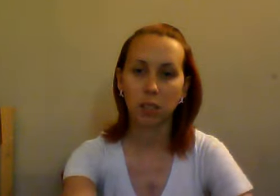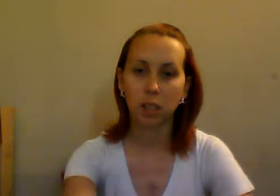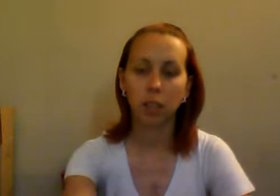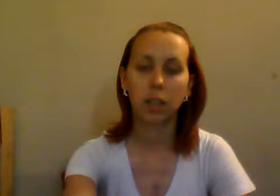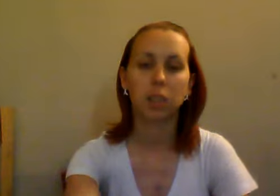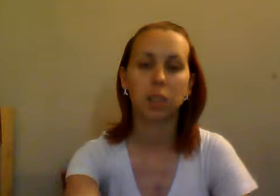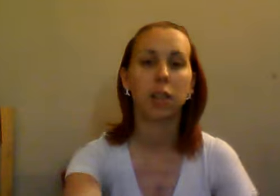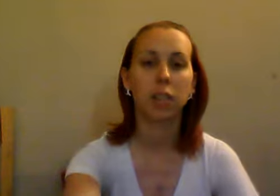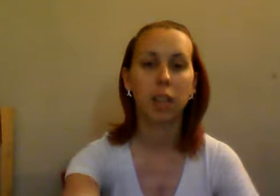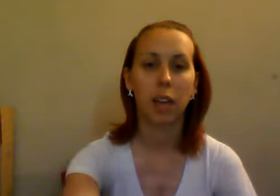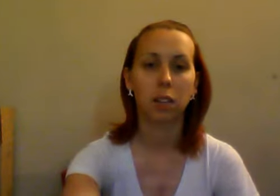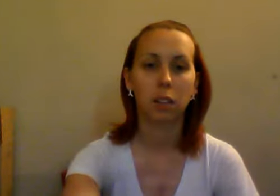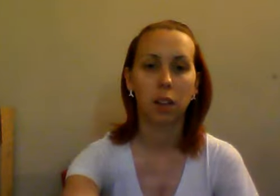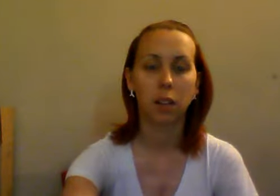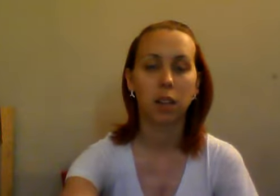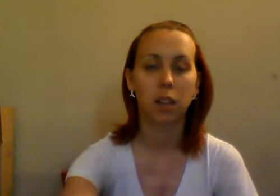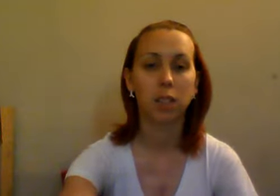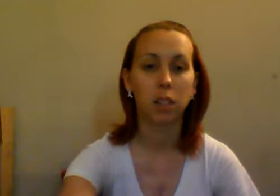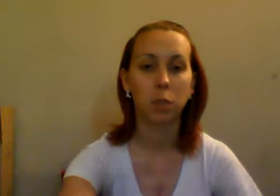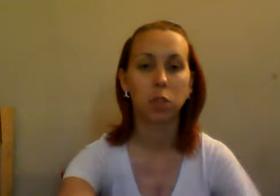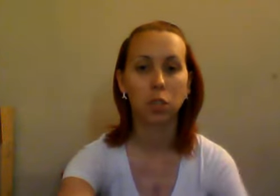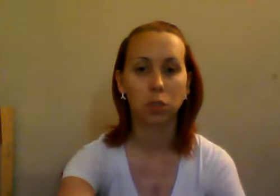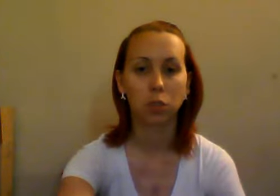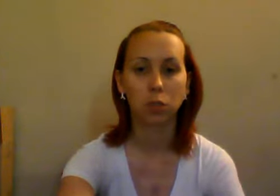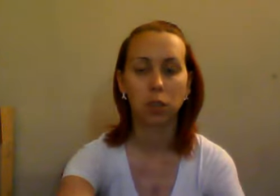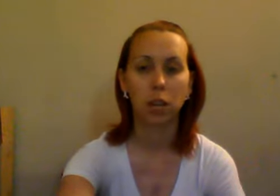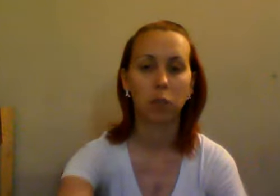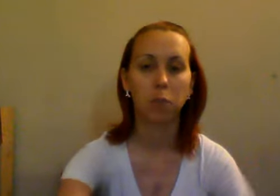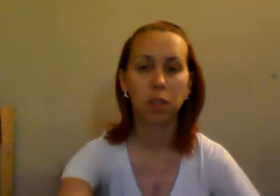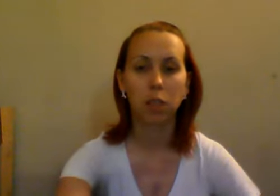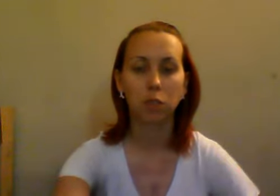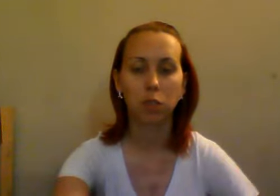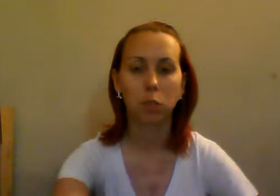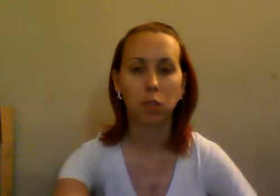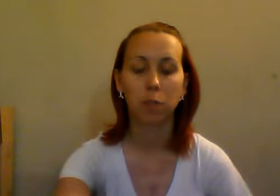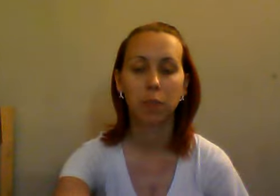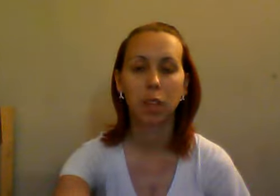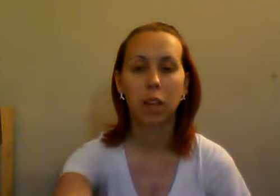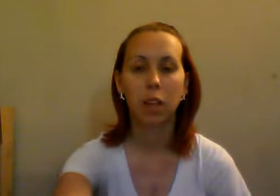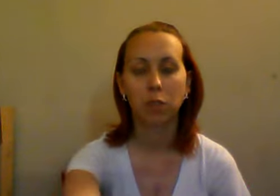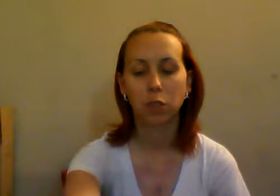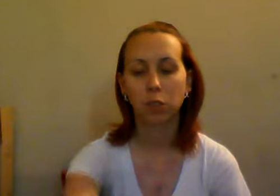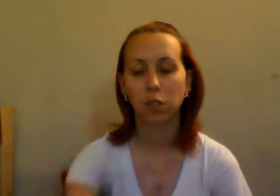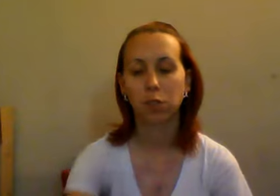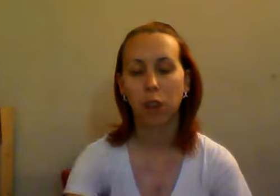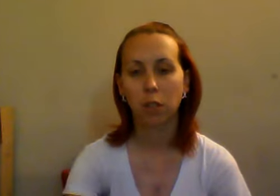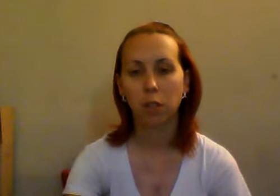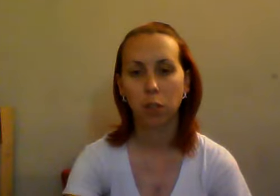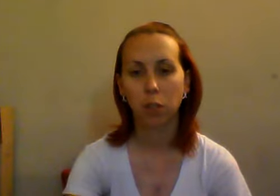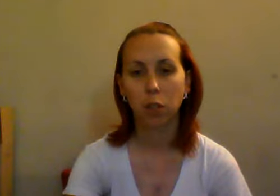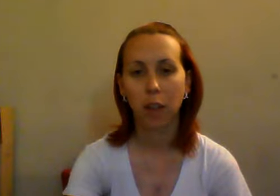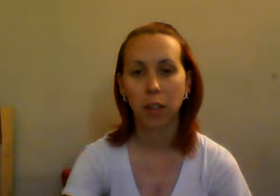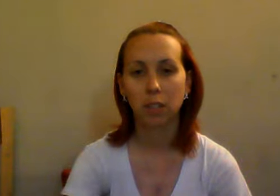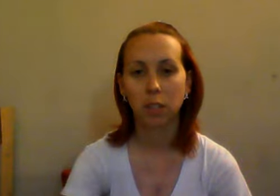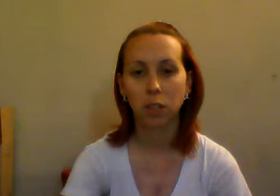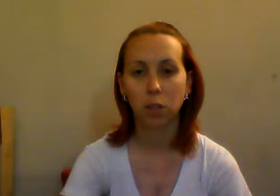and then I'll spell it again, and then I'll say number 2, and I'll repeat that for each one of them. After the first 5, I'm going to go back and tell you